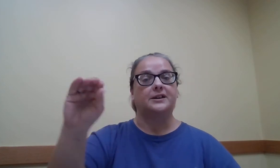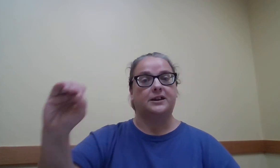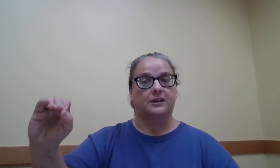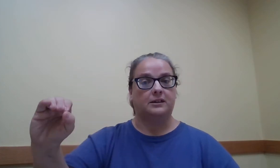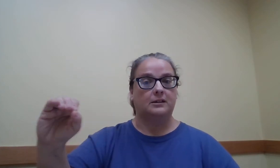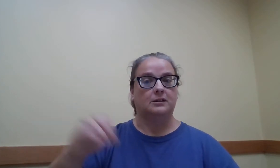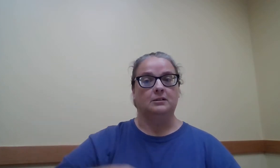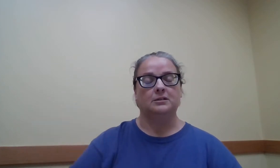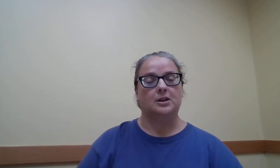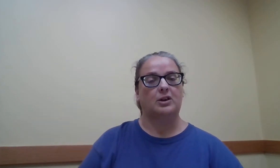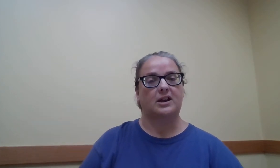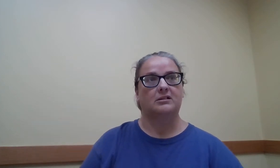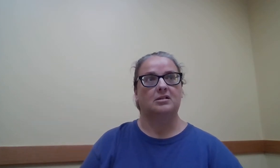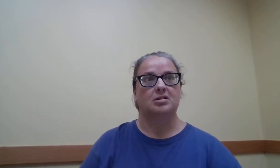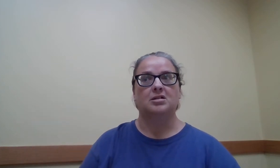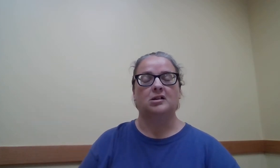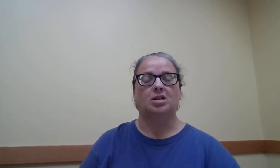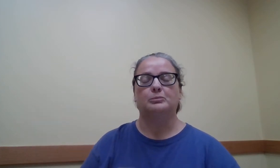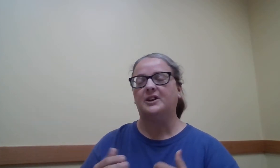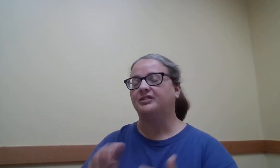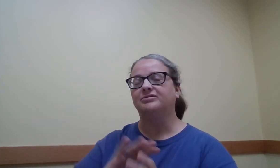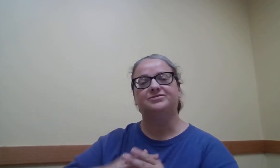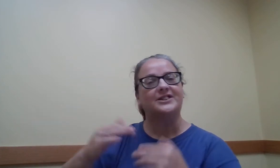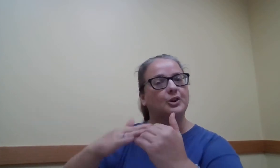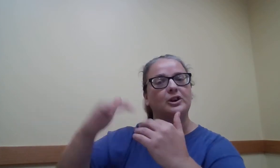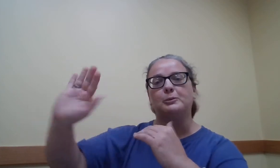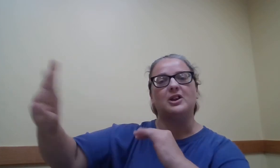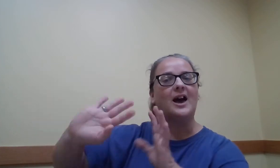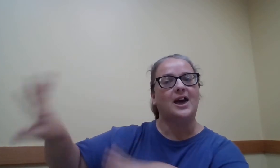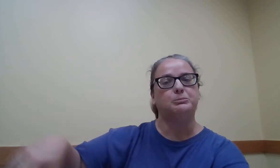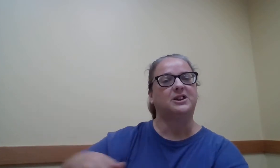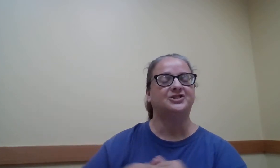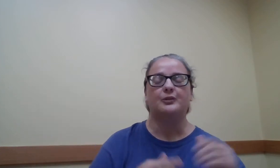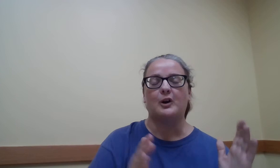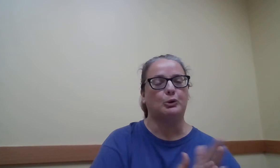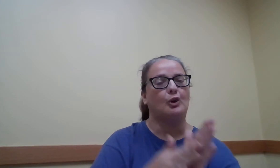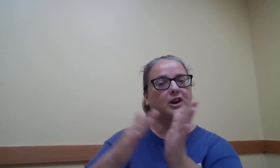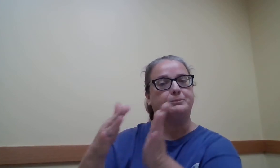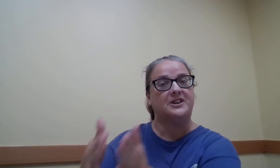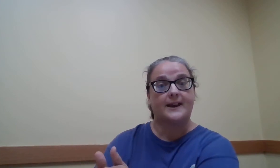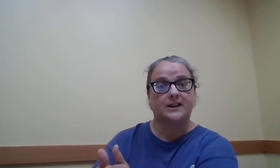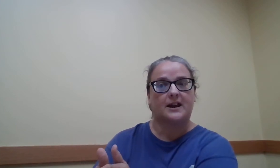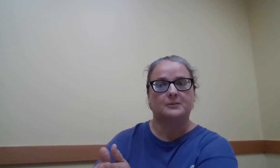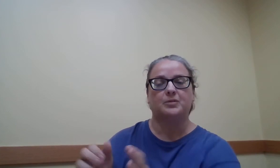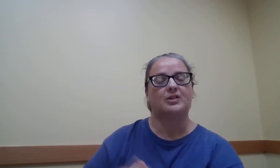1990. Okay, but that's going a little bit ahead because so far we're only up to 99. Okay,